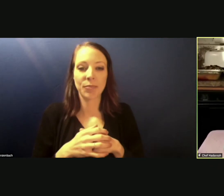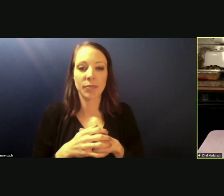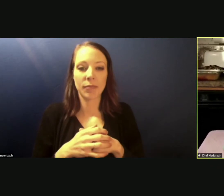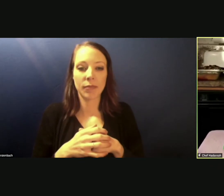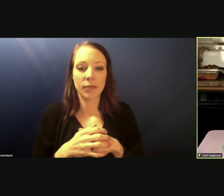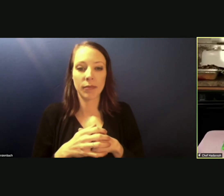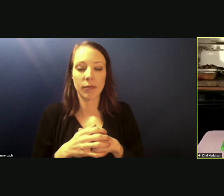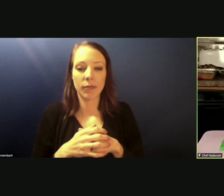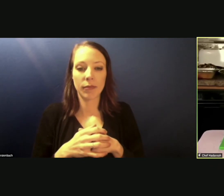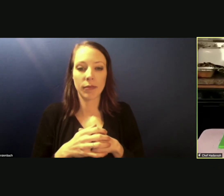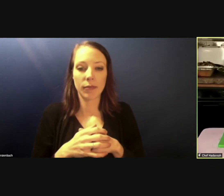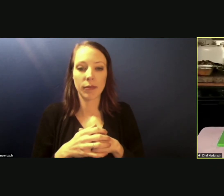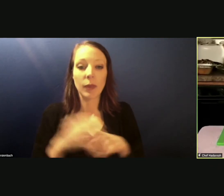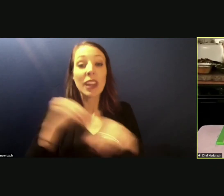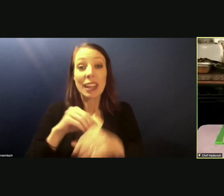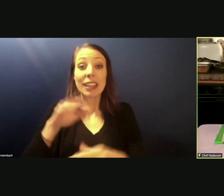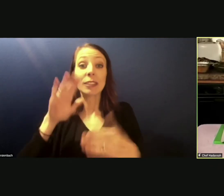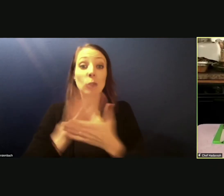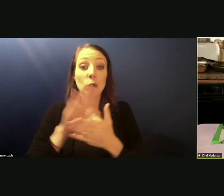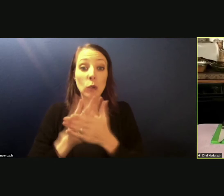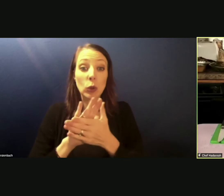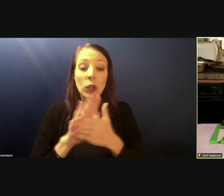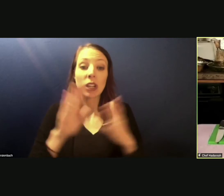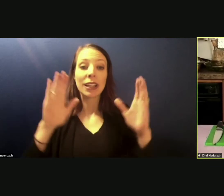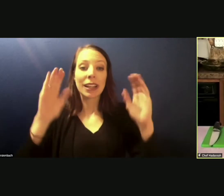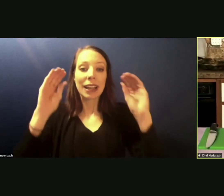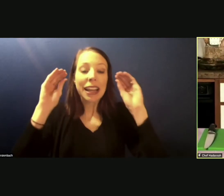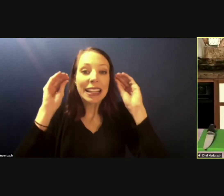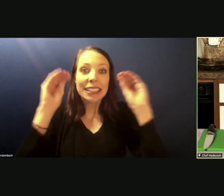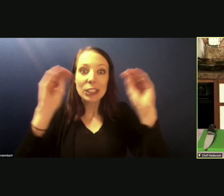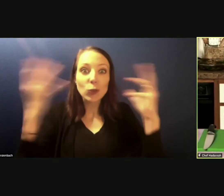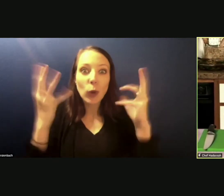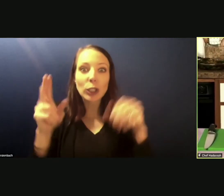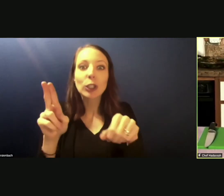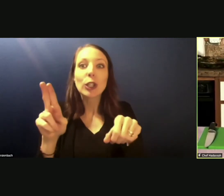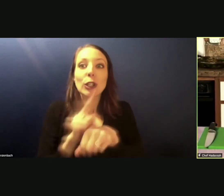They teach us in school, you know, you use your knife for pretty much everything.